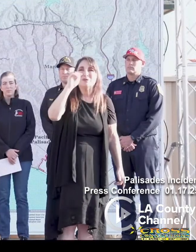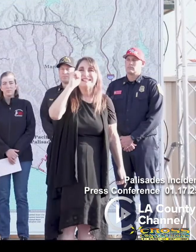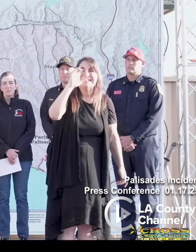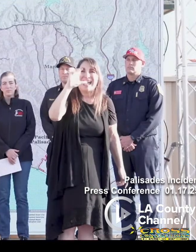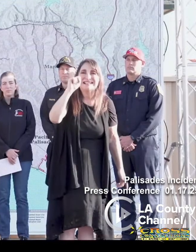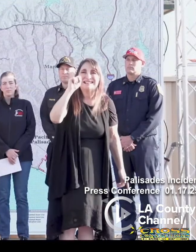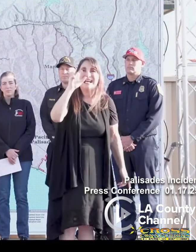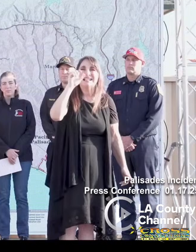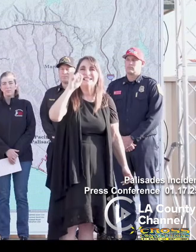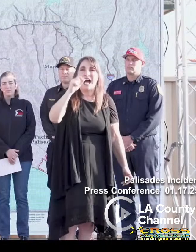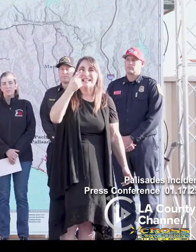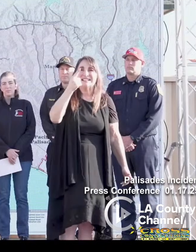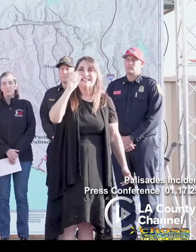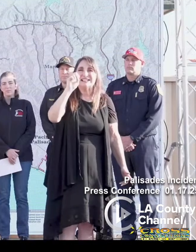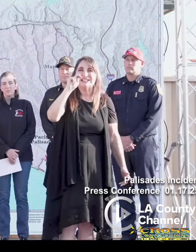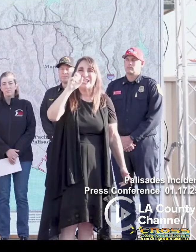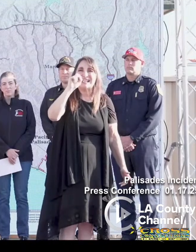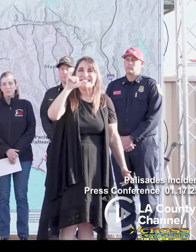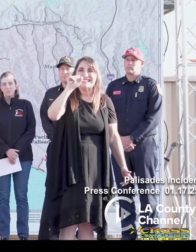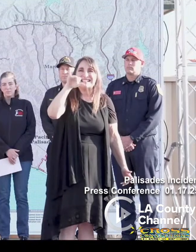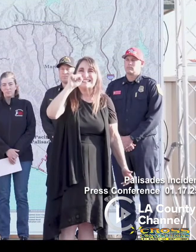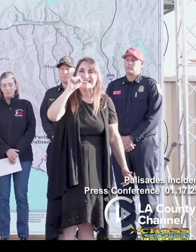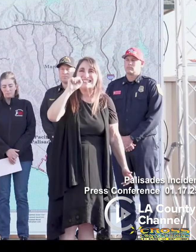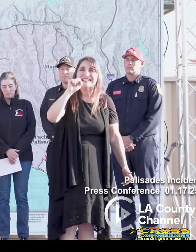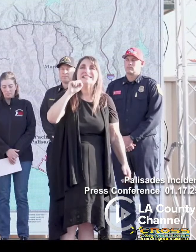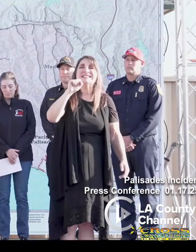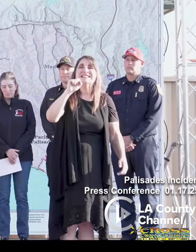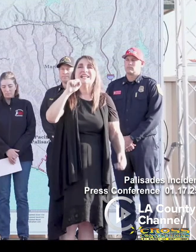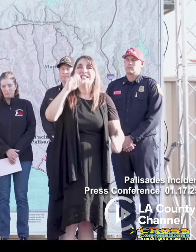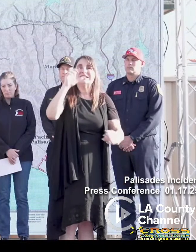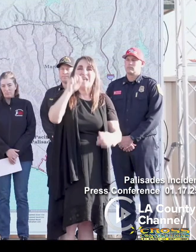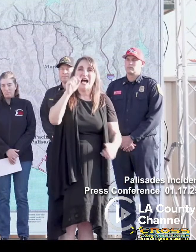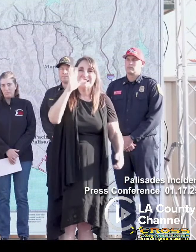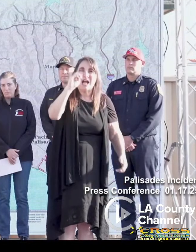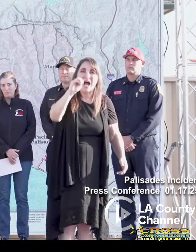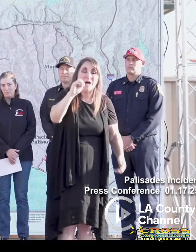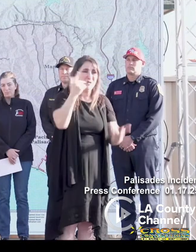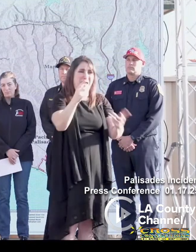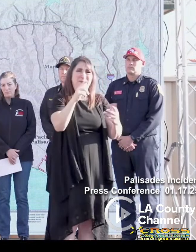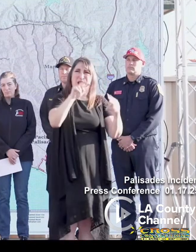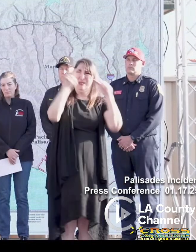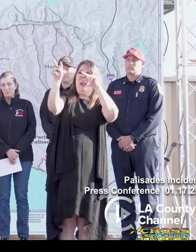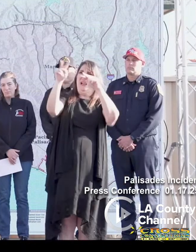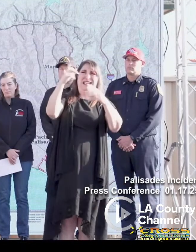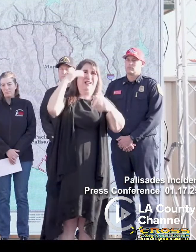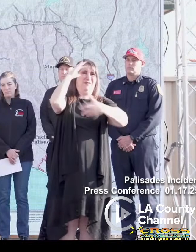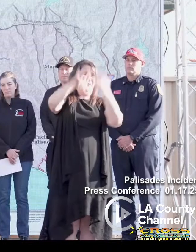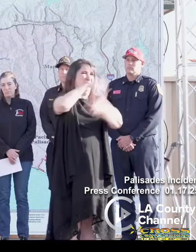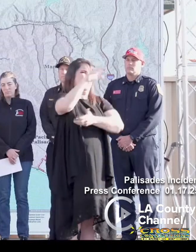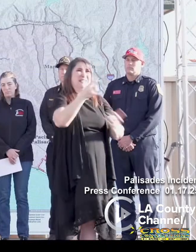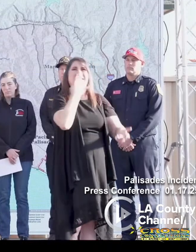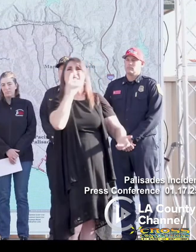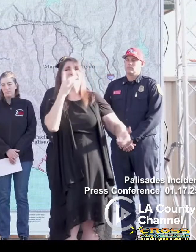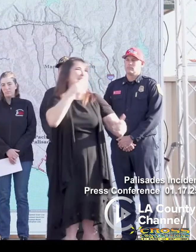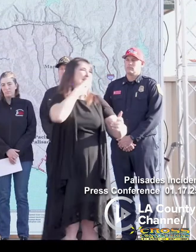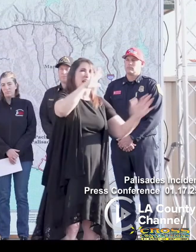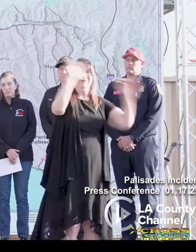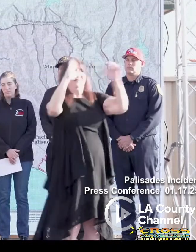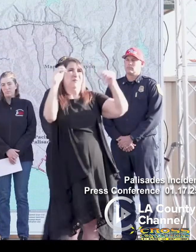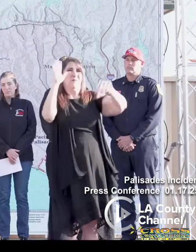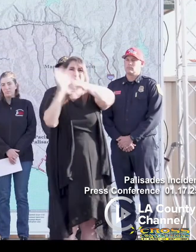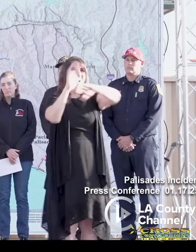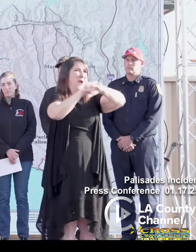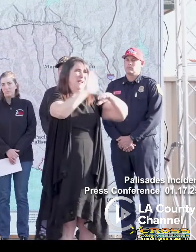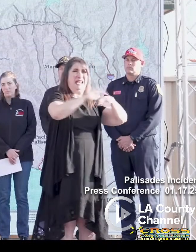protect.genesis.com. But when you look at that screen, you may be confused. There are all kinds of flashing lights that are going to say evacuation and